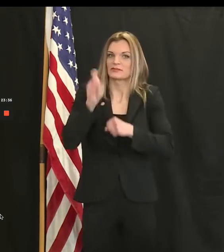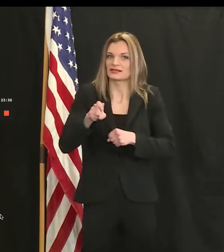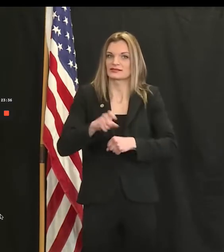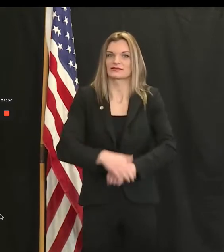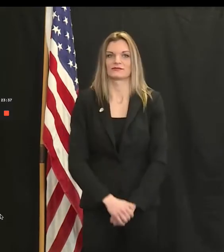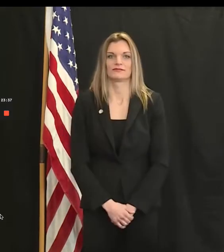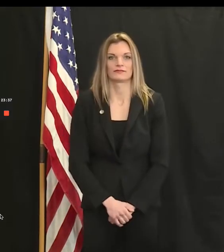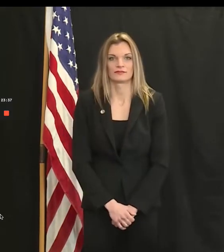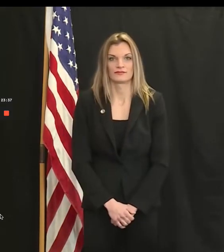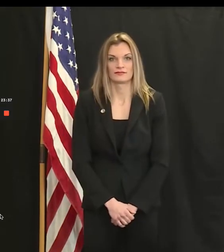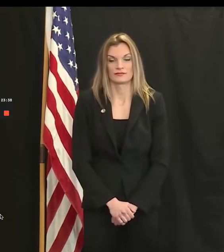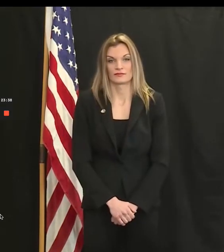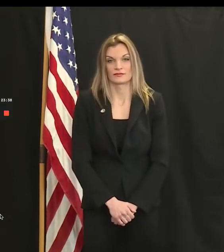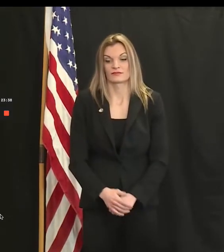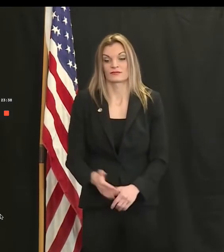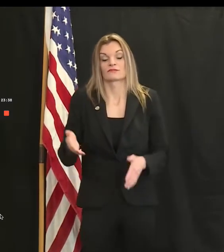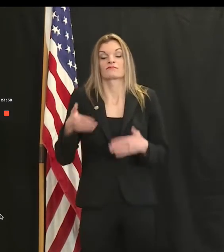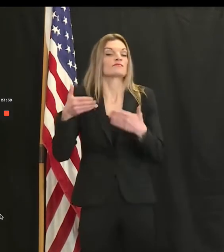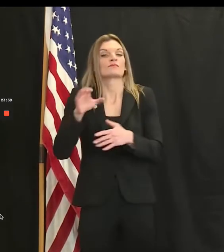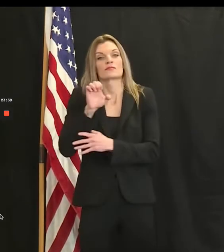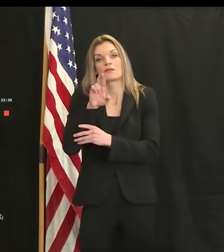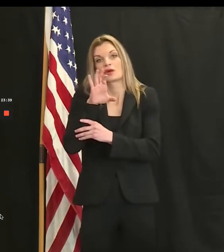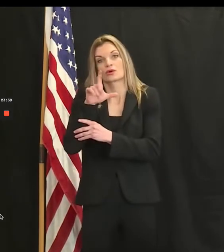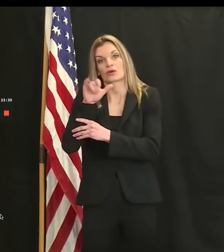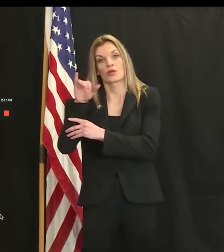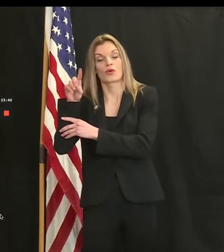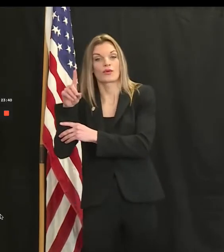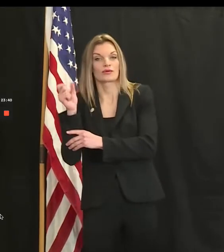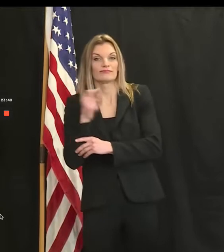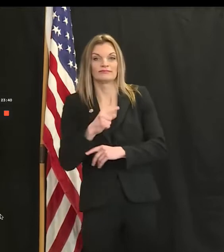Thank you. Next is Eric Lloyd from 9 and 10 News.